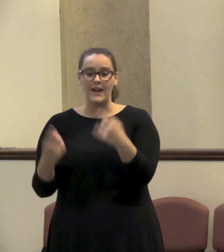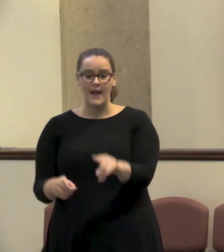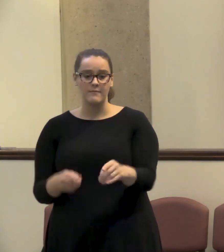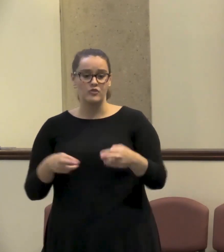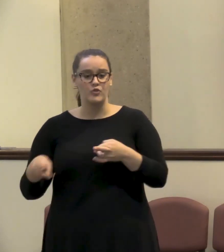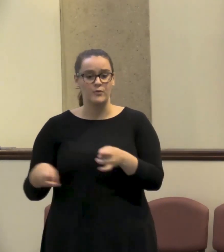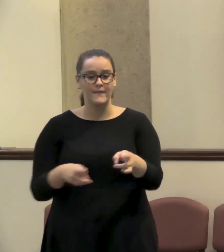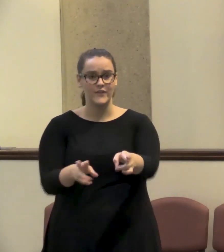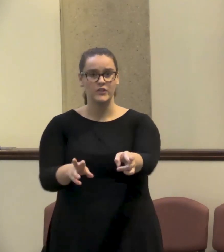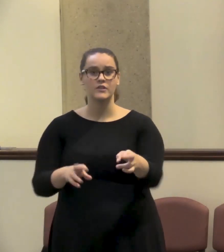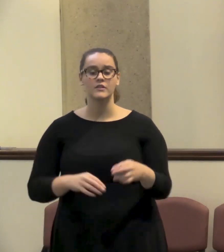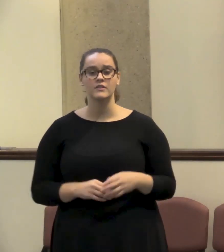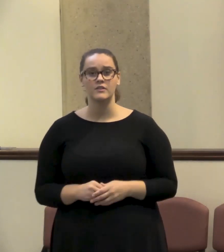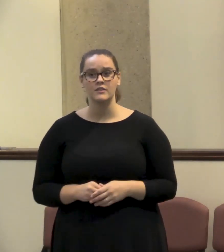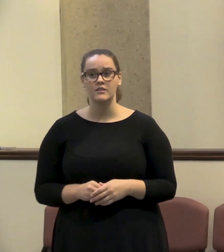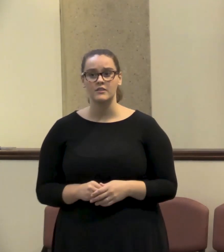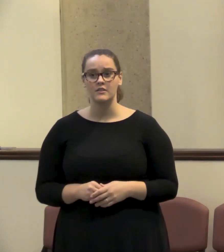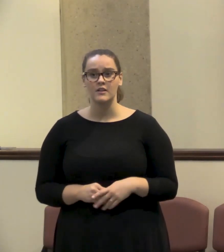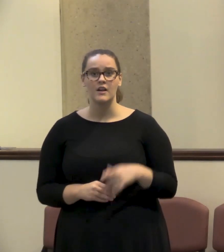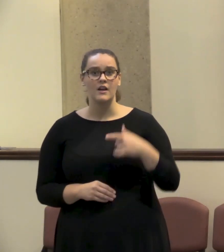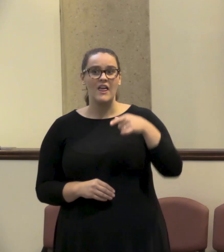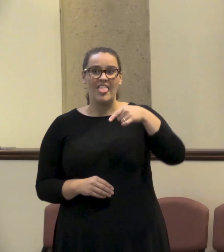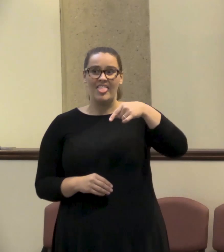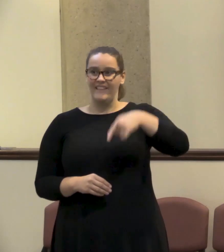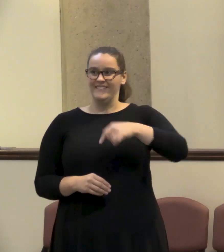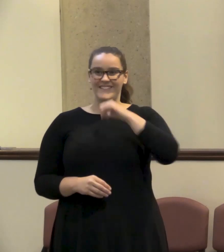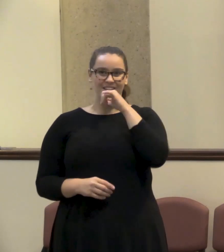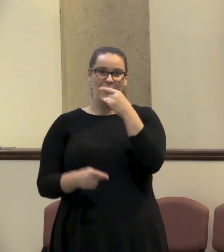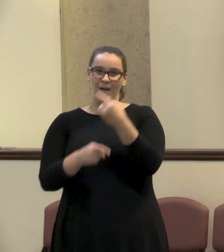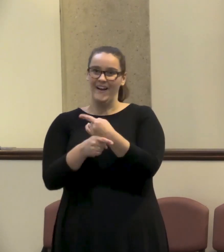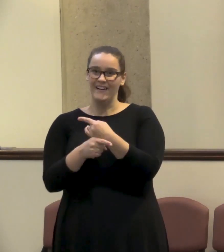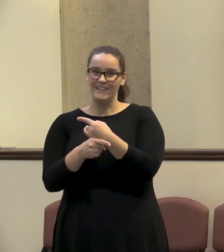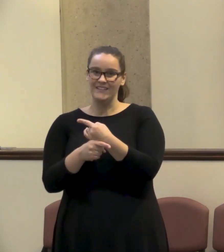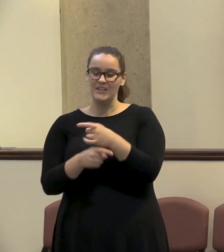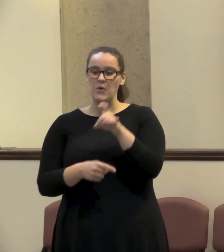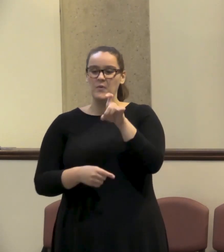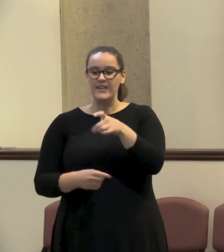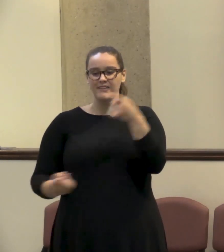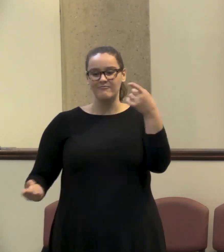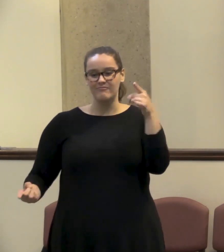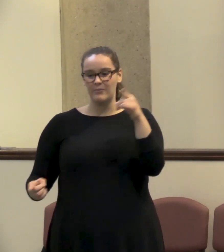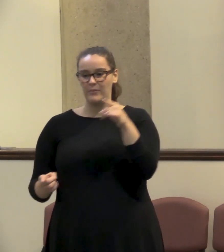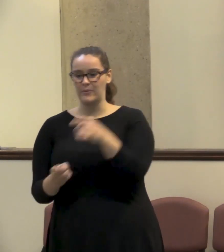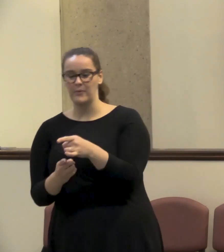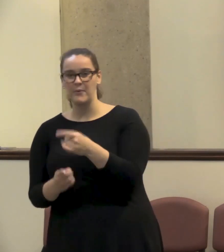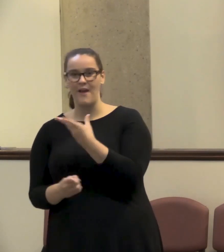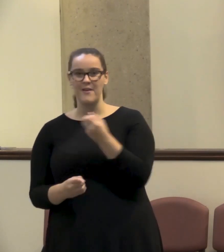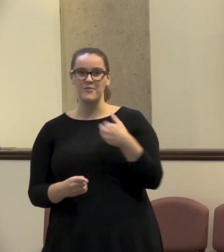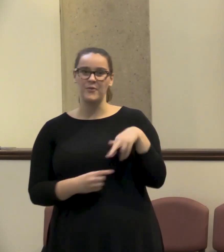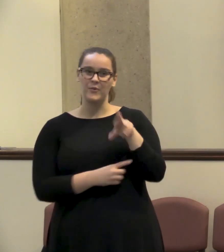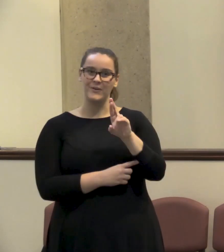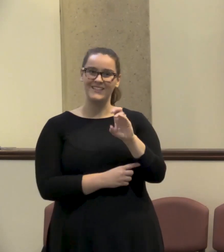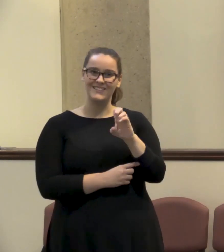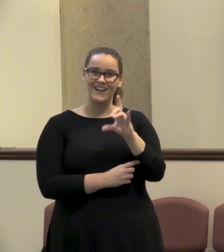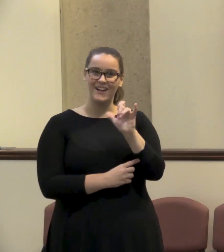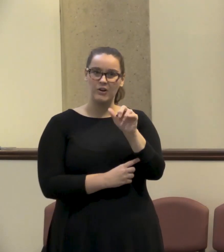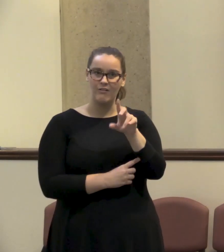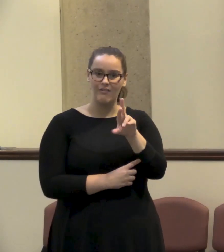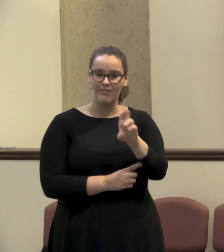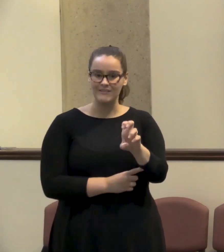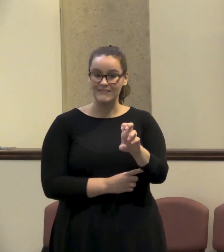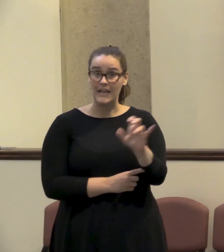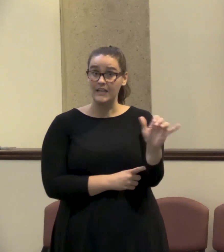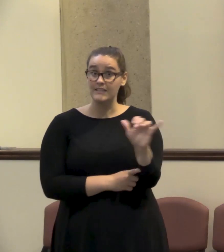idea. And this was not the way to go, that reduce and recycle was the solution. It was the solution 30 years